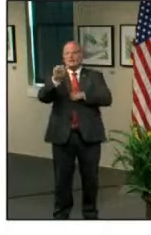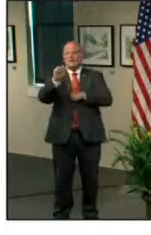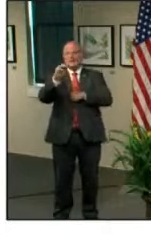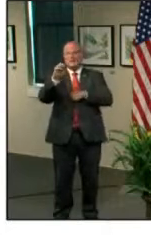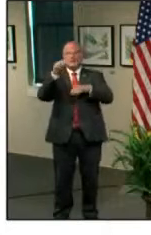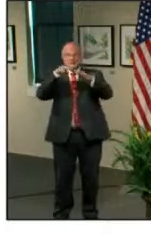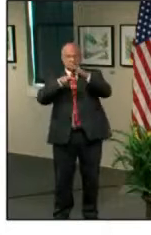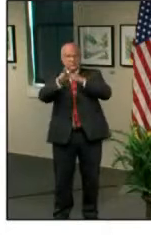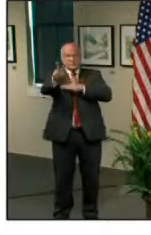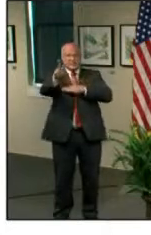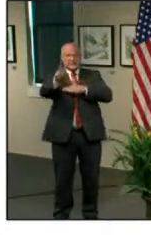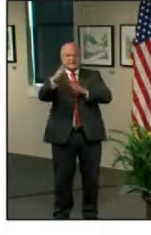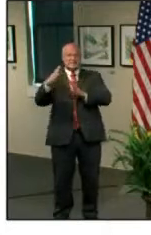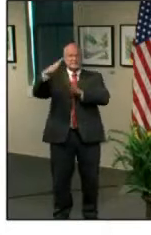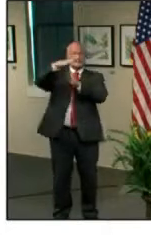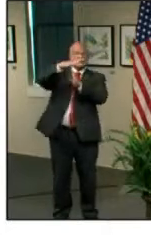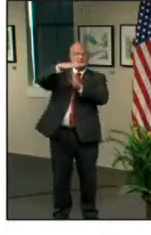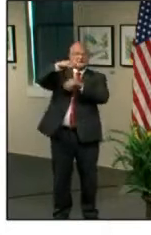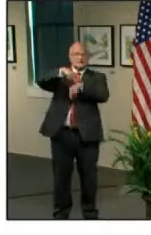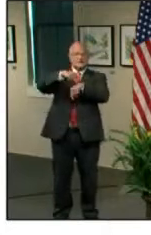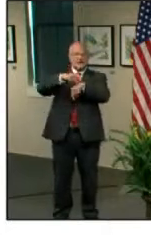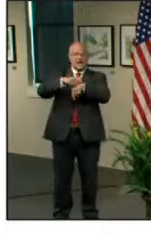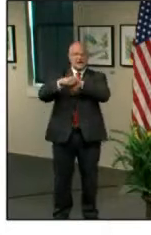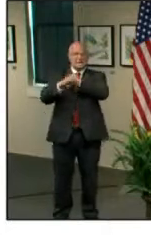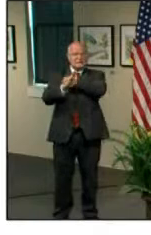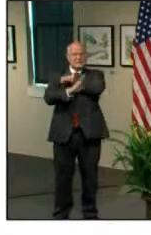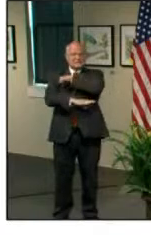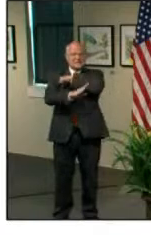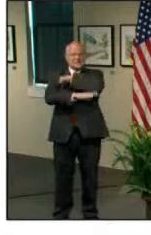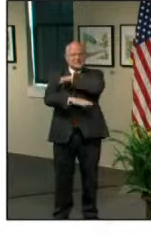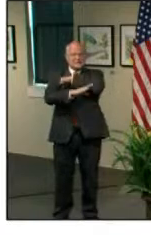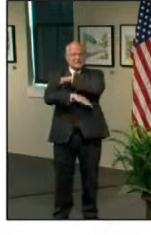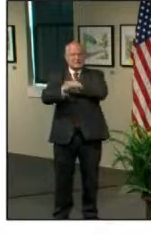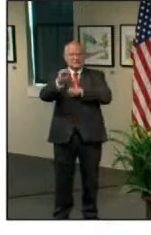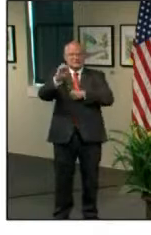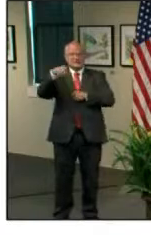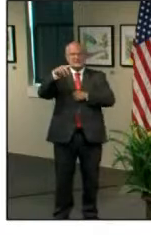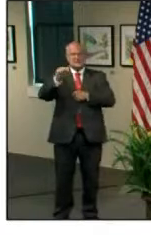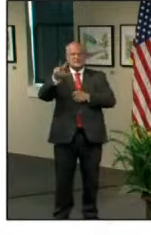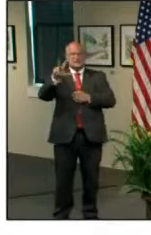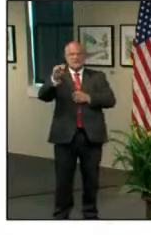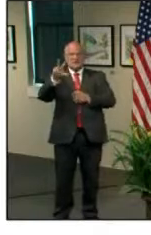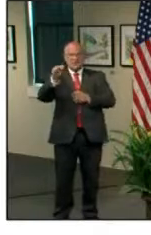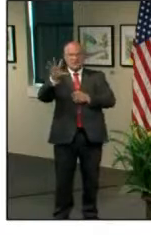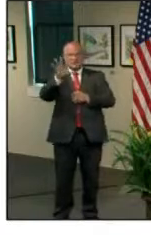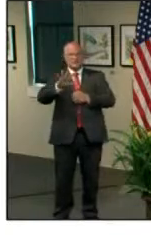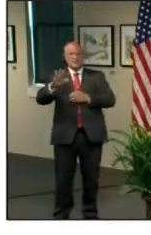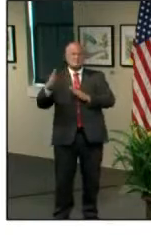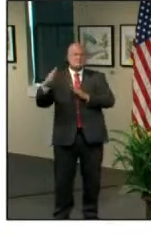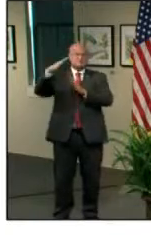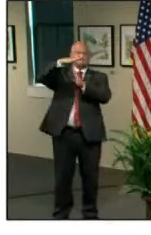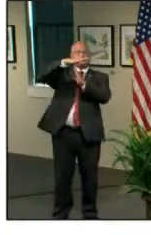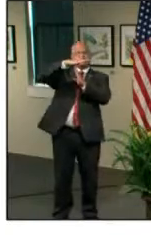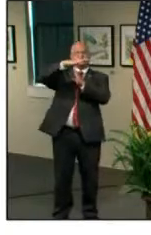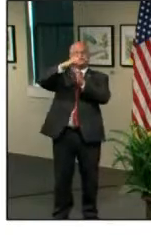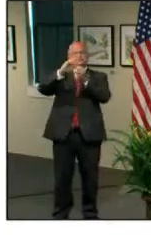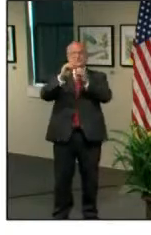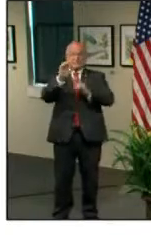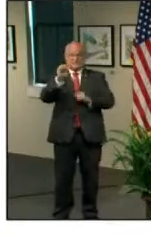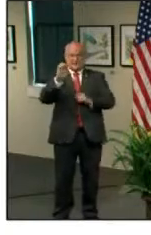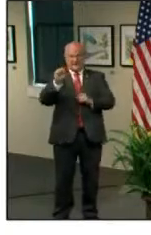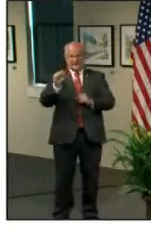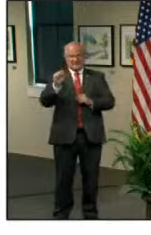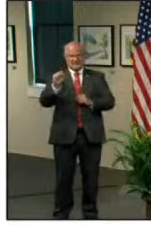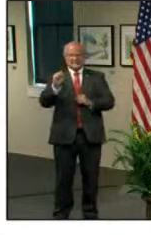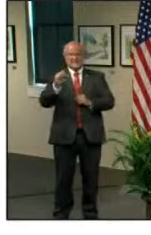the peak time would probably be September 30th, in that time frame that we'd reach our peak number of